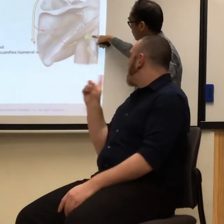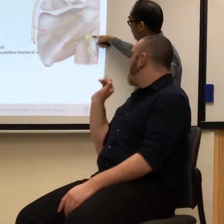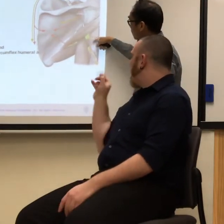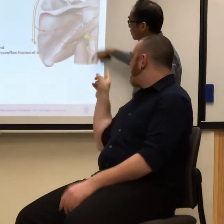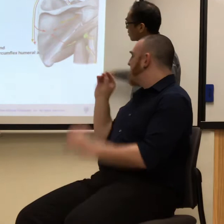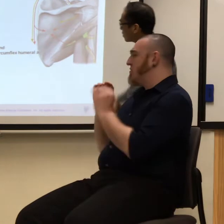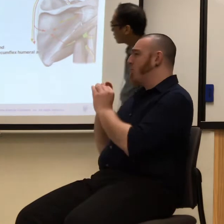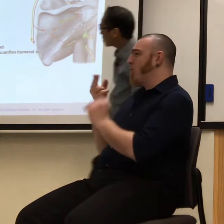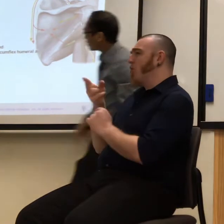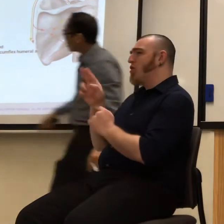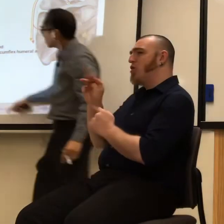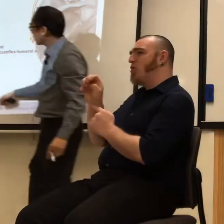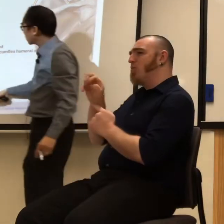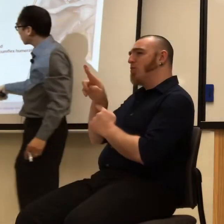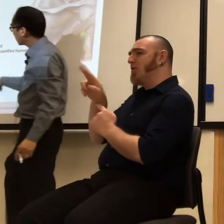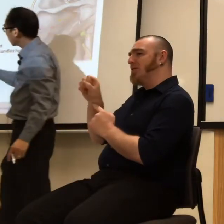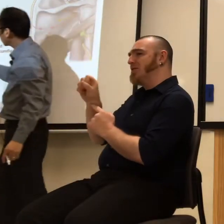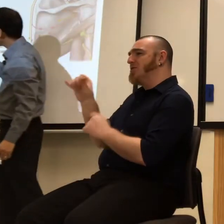humerus too.